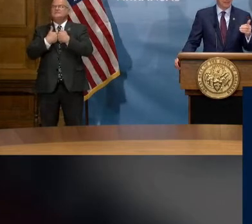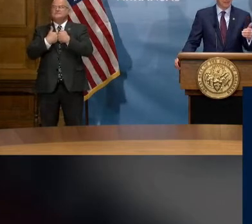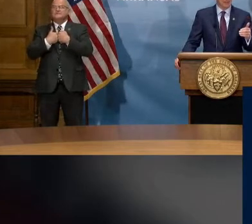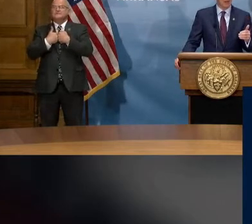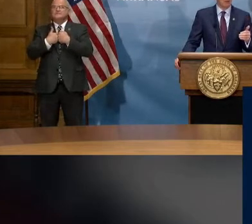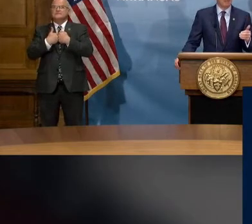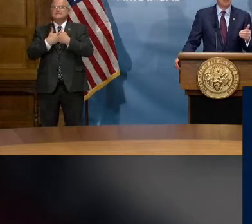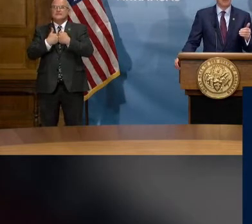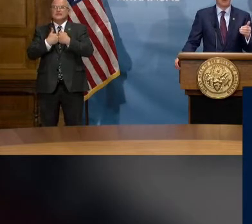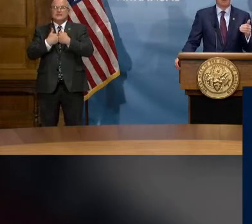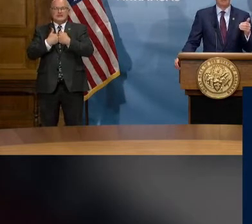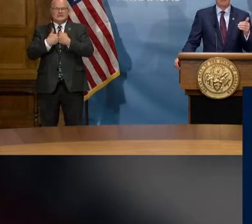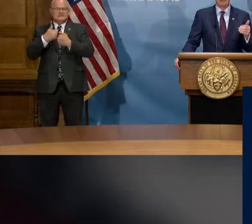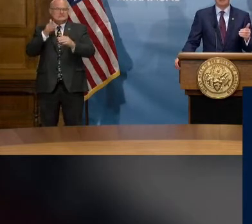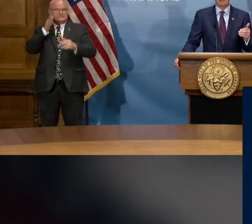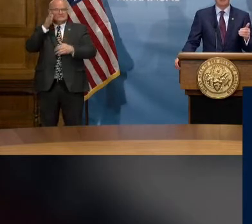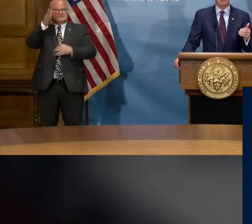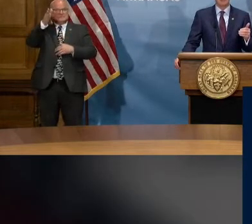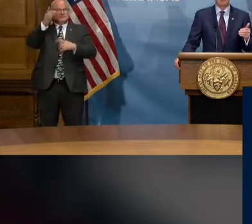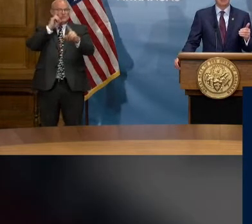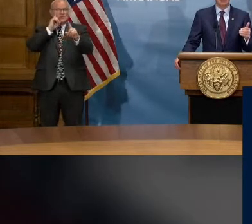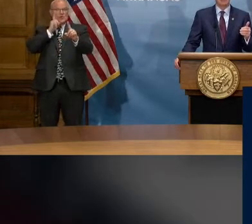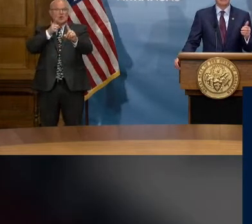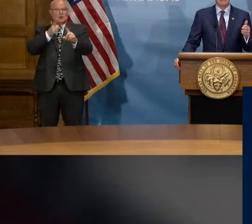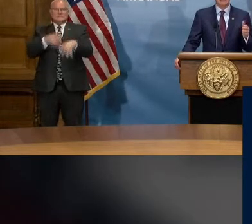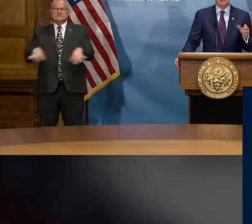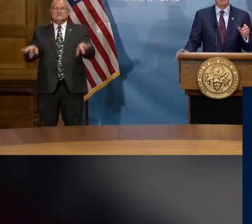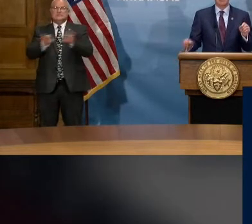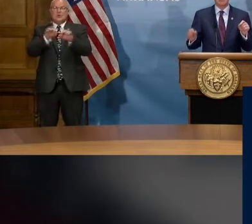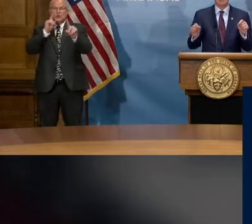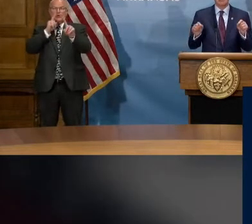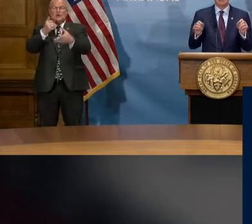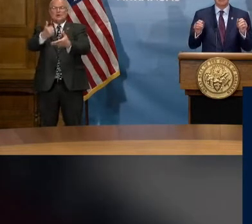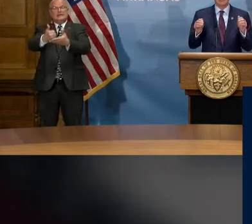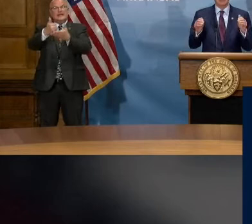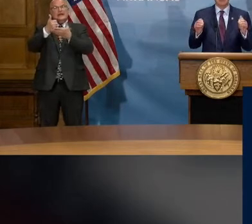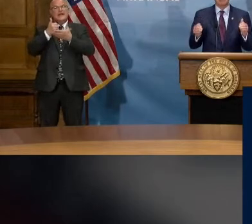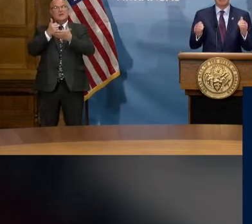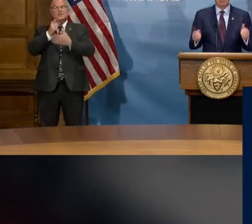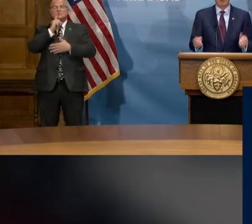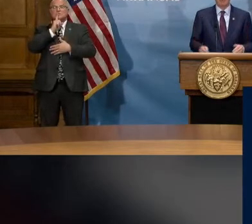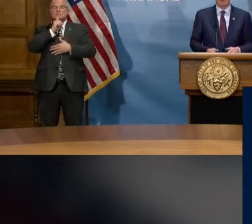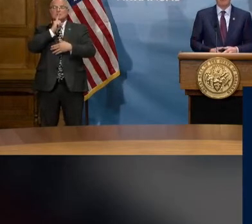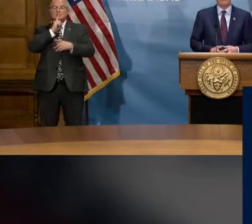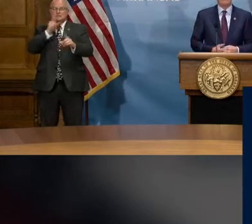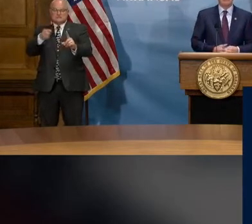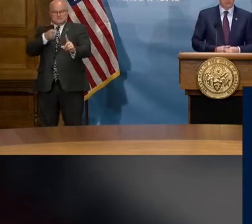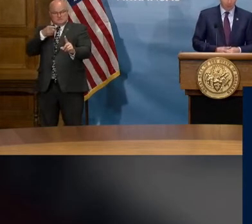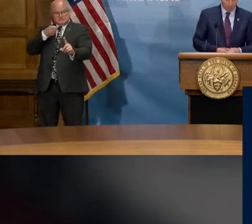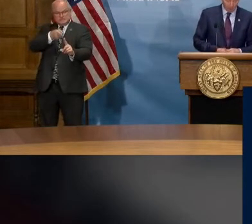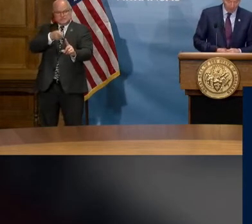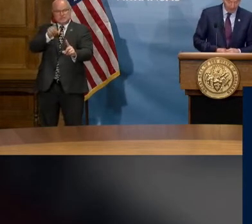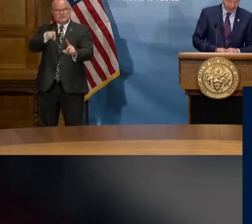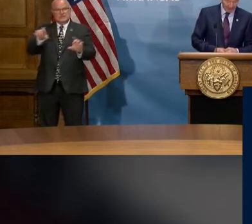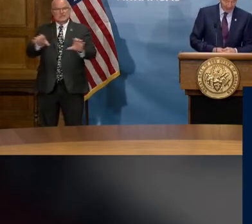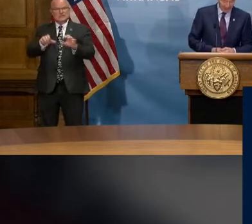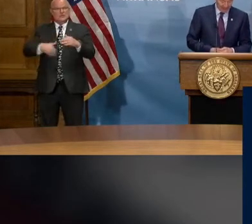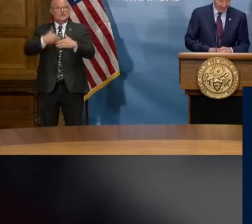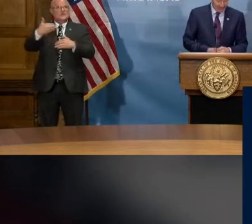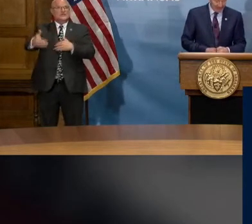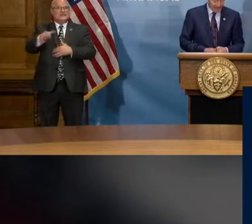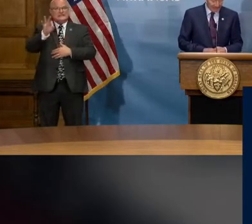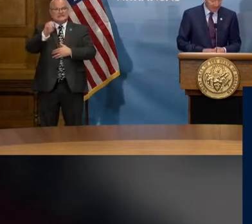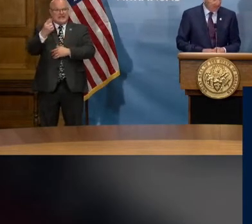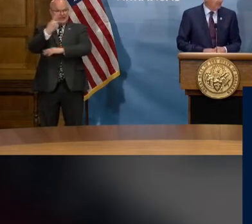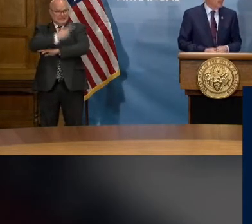a far-reaching goal, but a very critical goal that helps us to really pinpoint what we need to do over the next